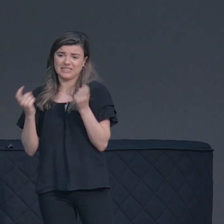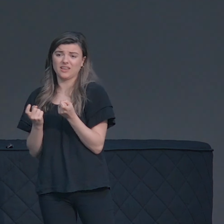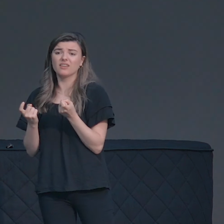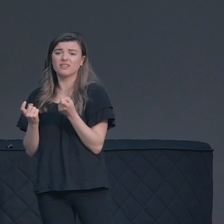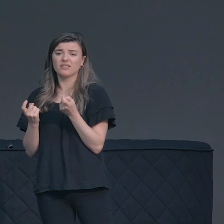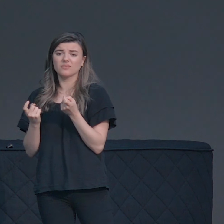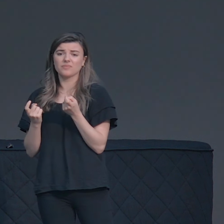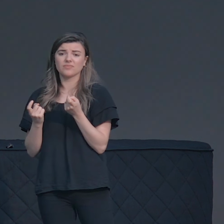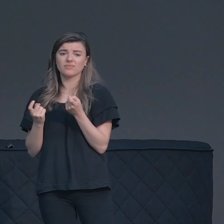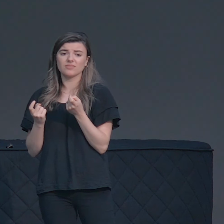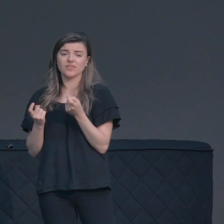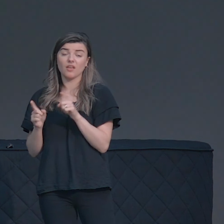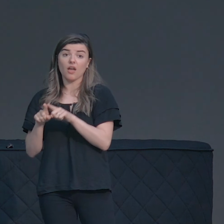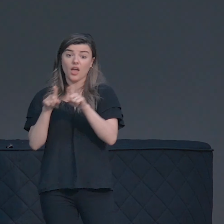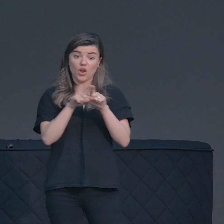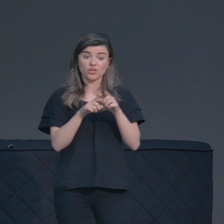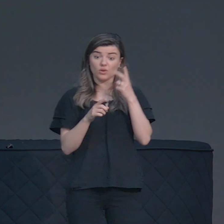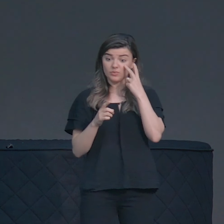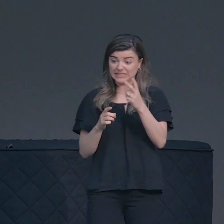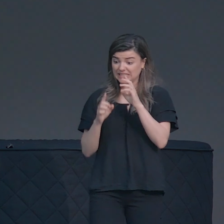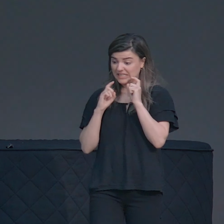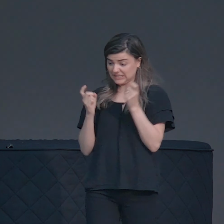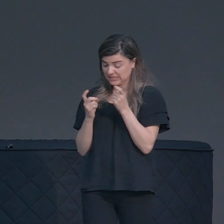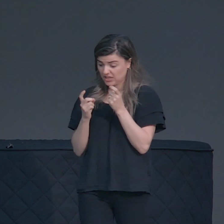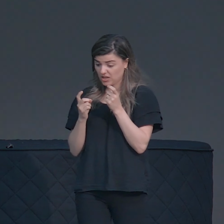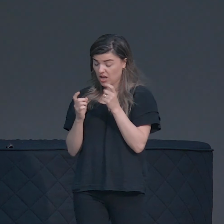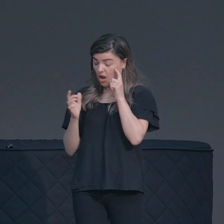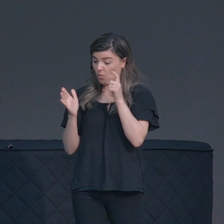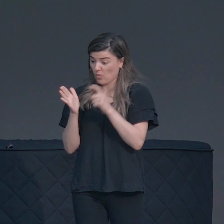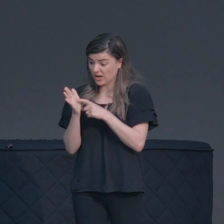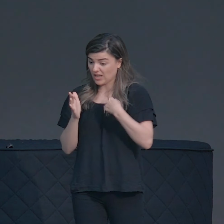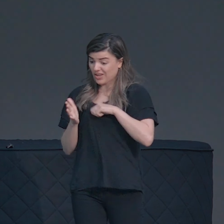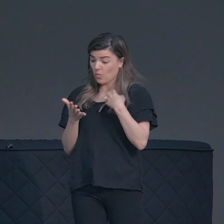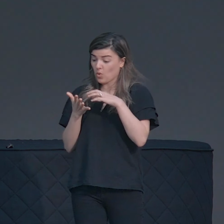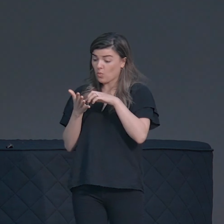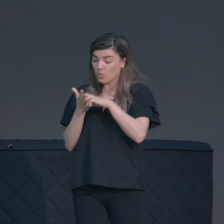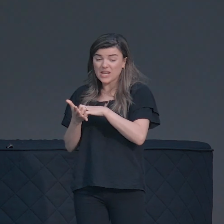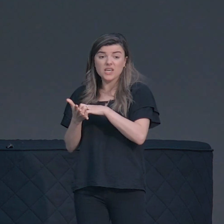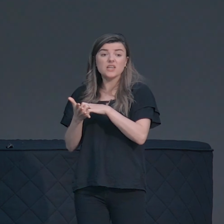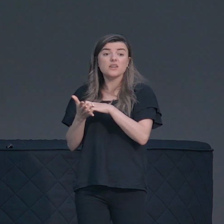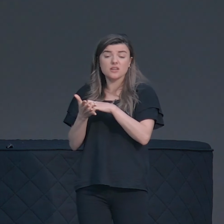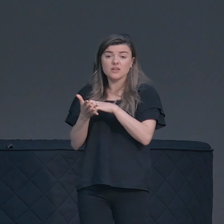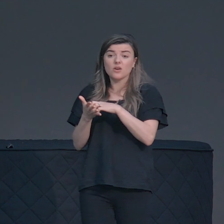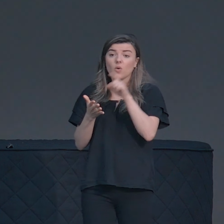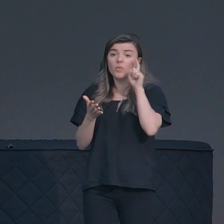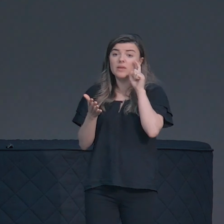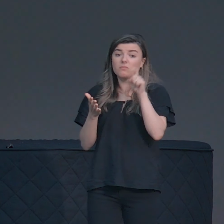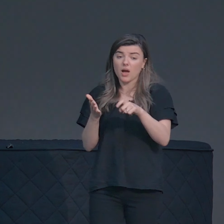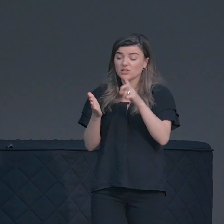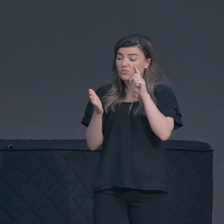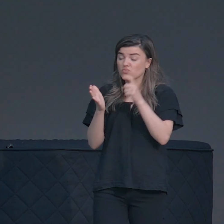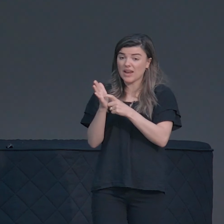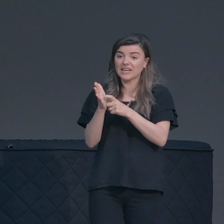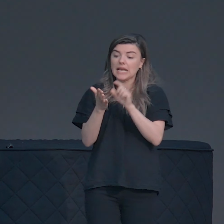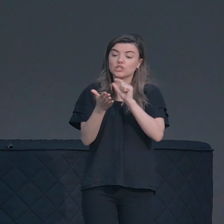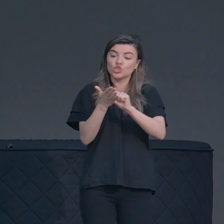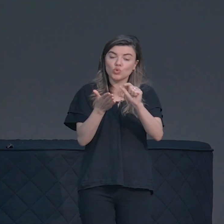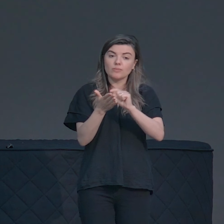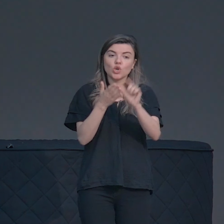And second, as we identify sin in our lives and recognize our weak and vulnerable condition, we must recognize the importance of